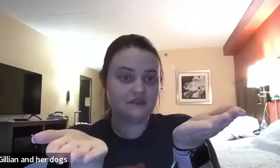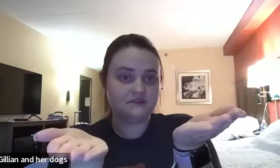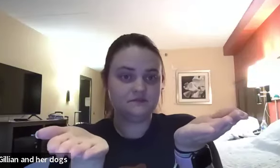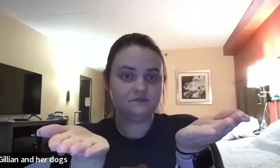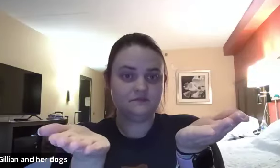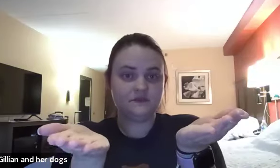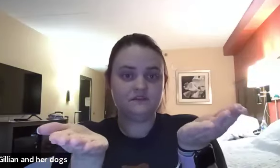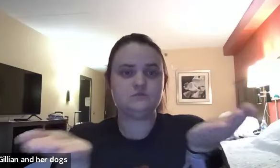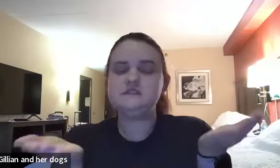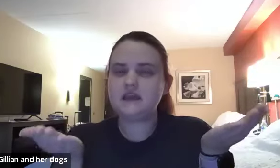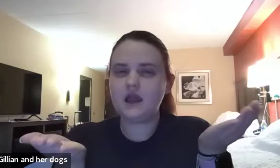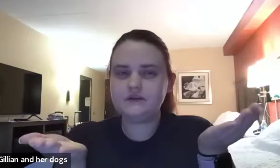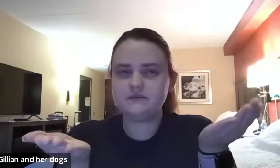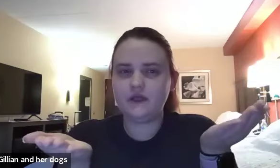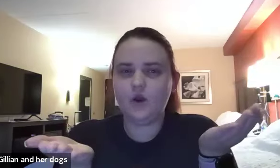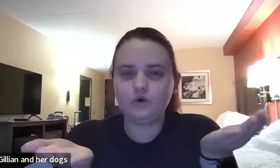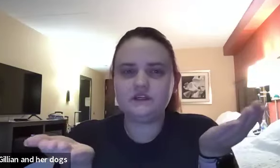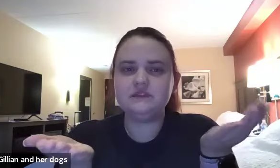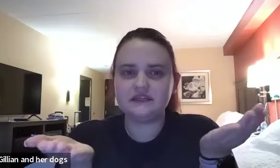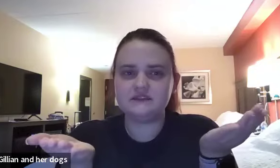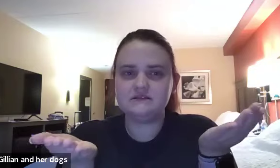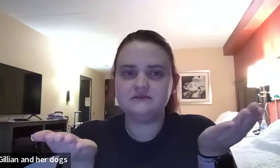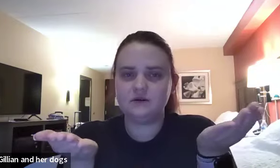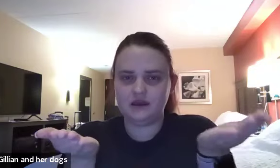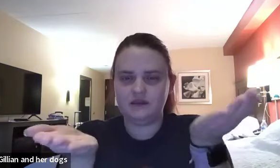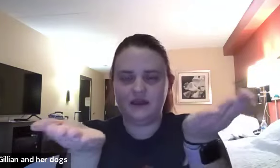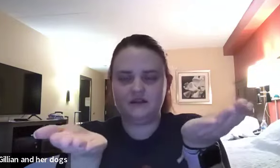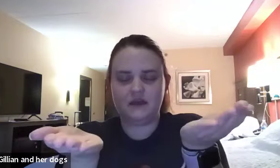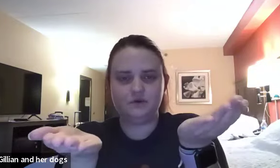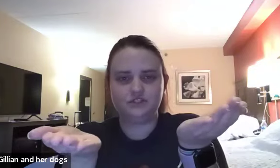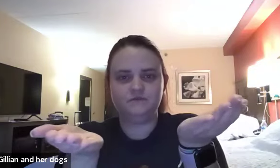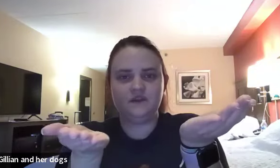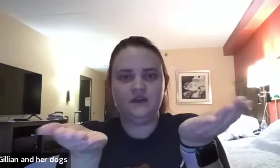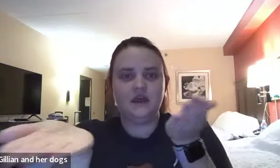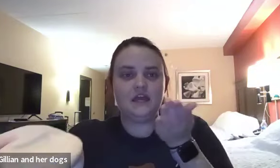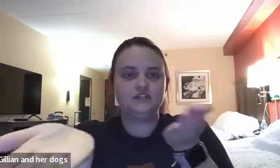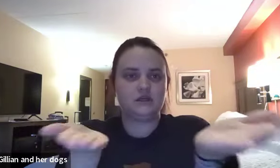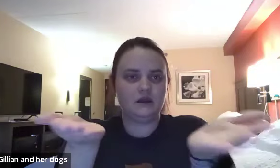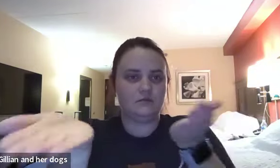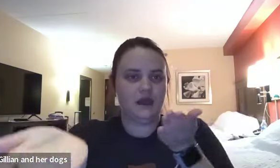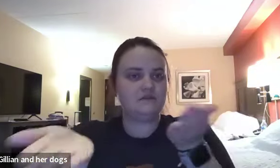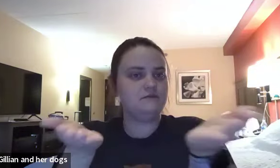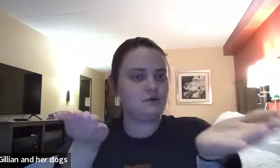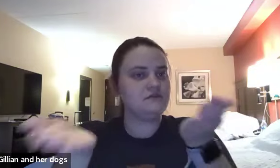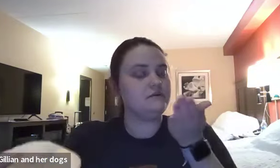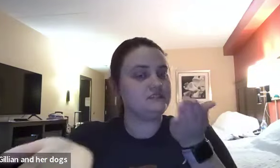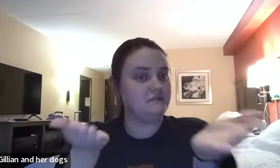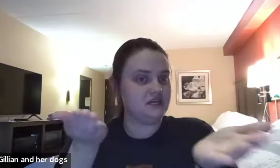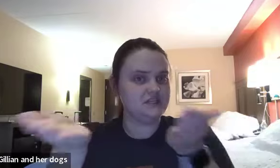this. It's almost like I always think about like holding plates. Okay, like kind of that motion. And you're going to go back and forth like we did